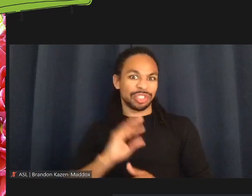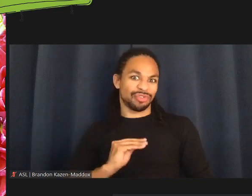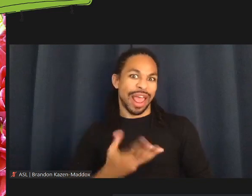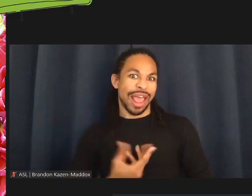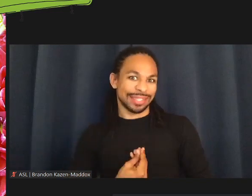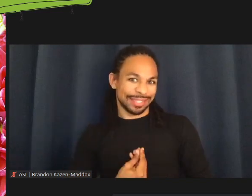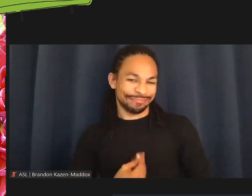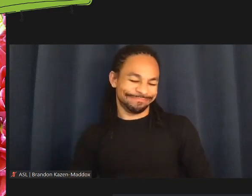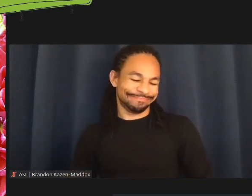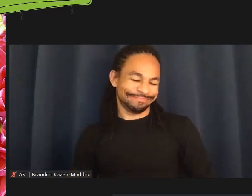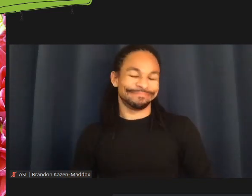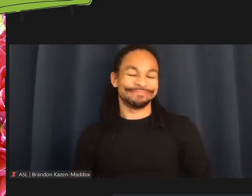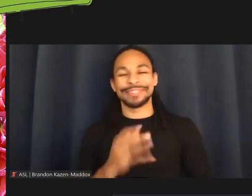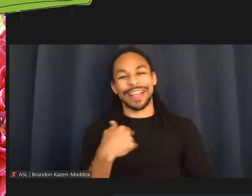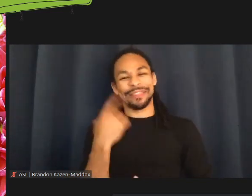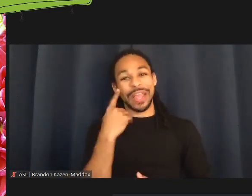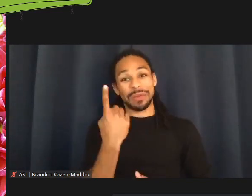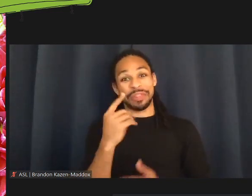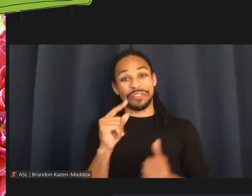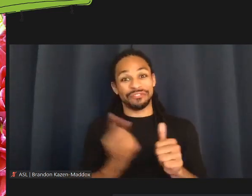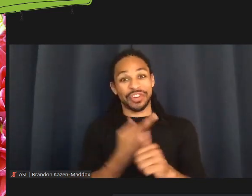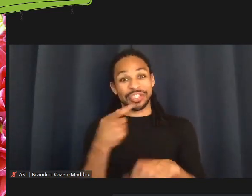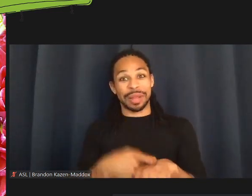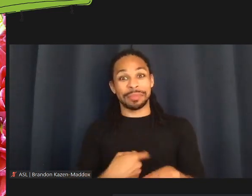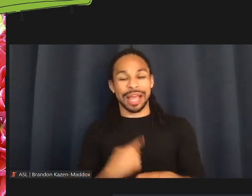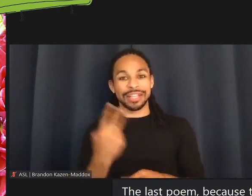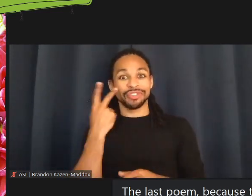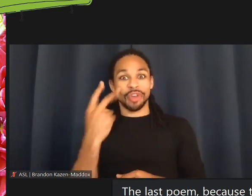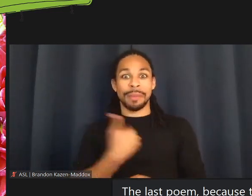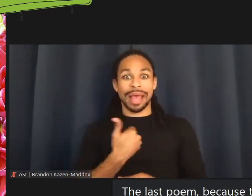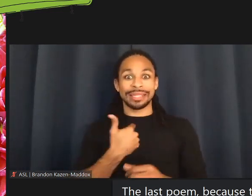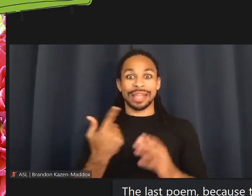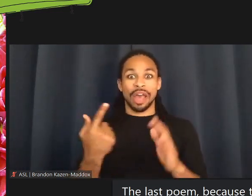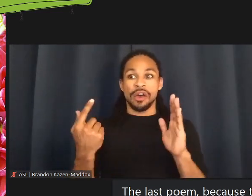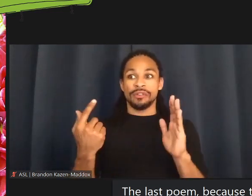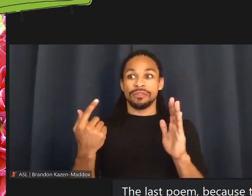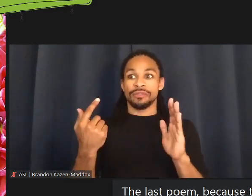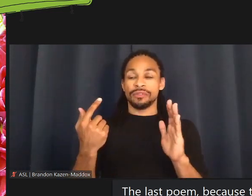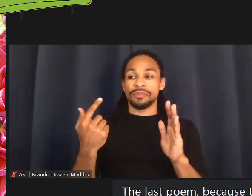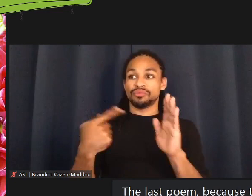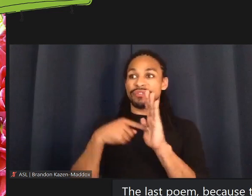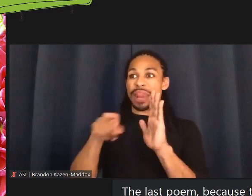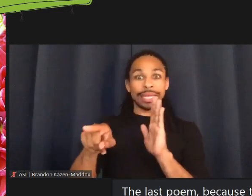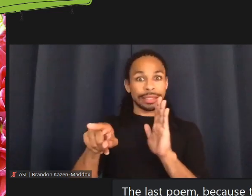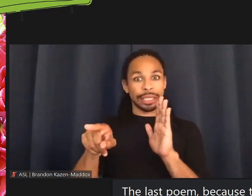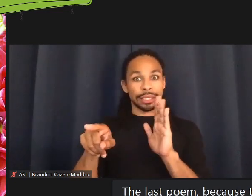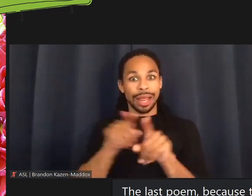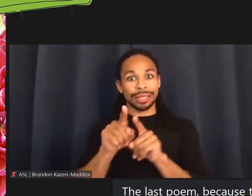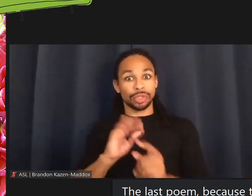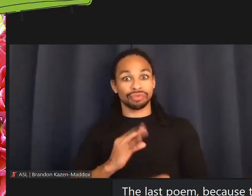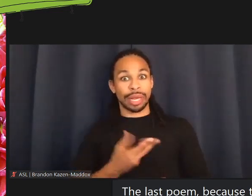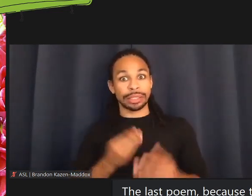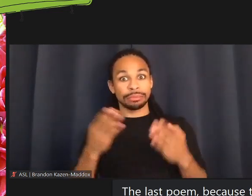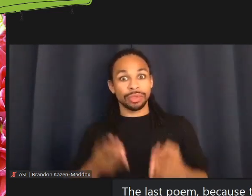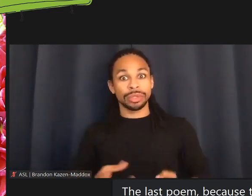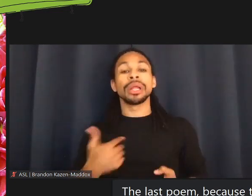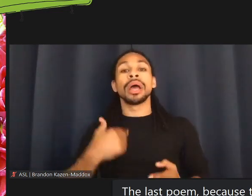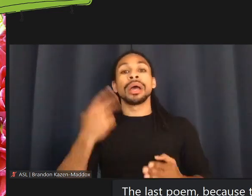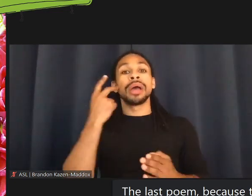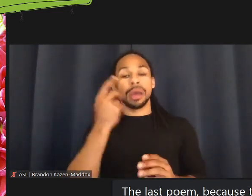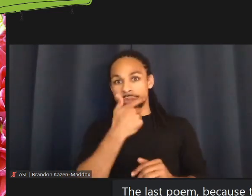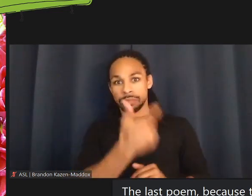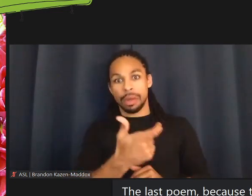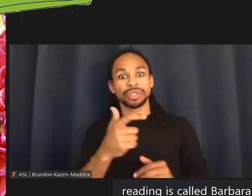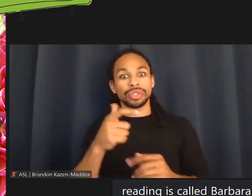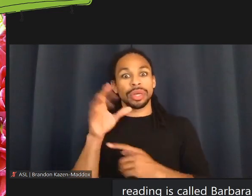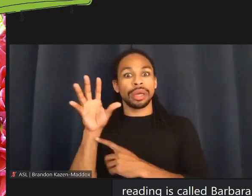I think one of the first times I saw myself reflected as a trans person was when I saw a documentary of Barbara